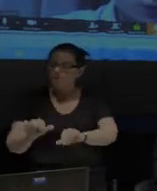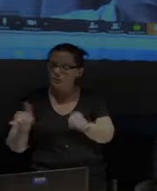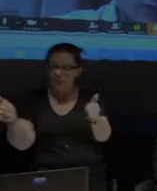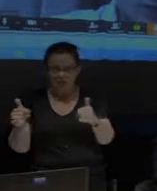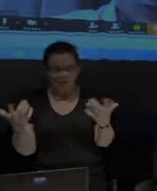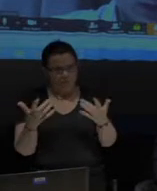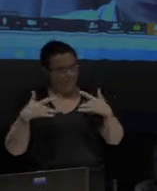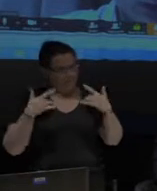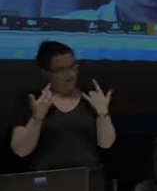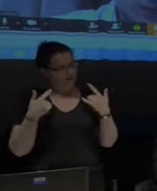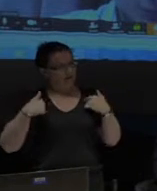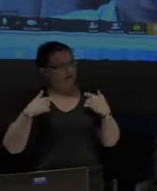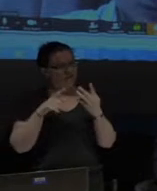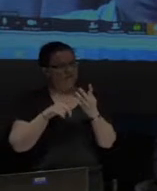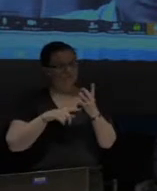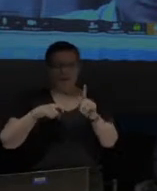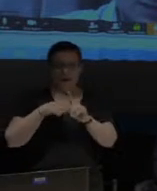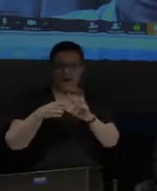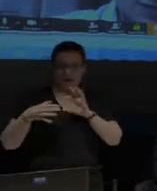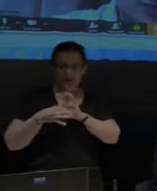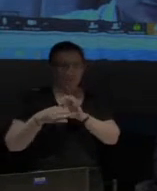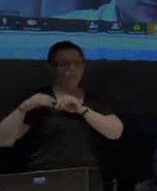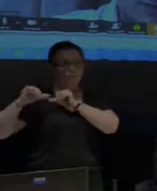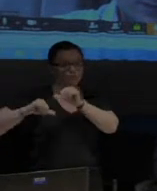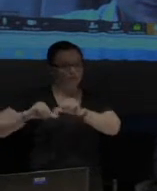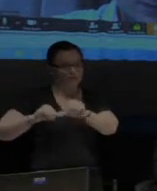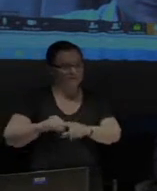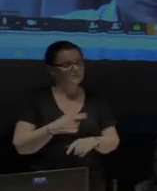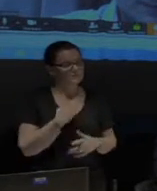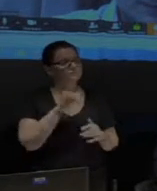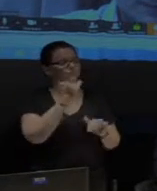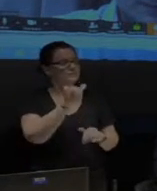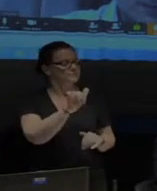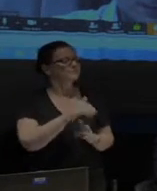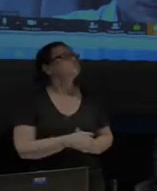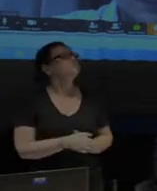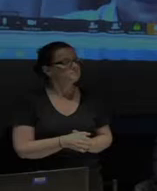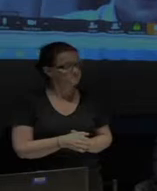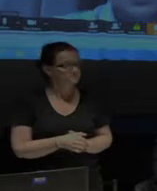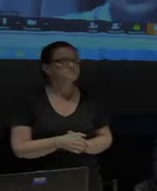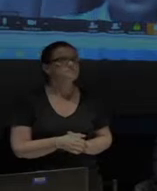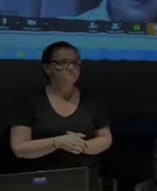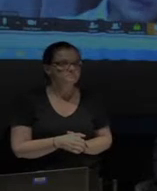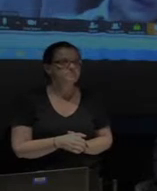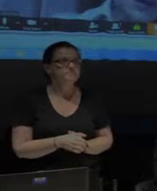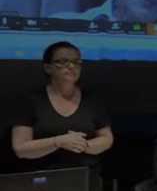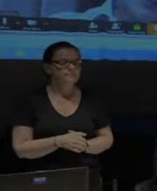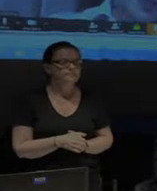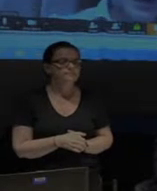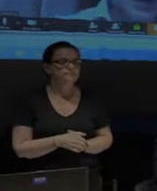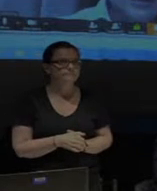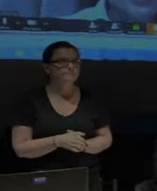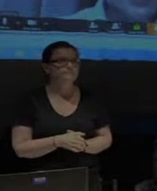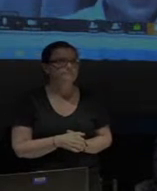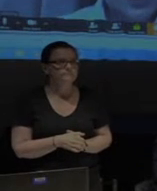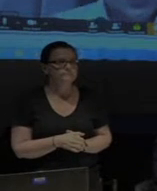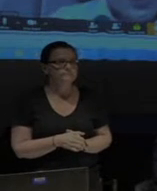do I think we are with progress? Is that correct? Yeah, perfect. Okay, yes.